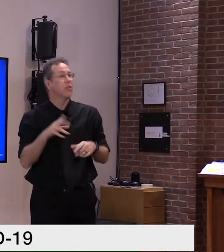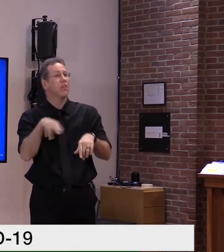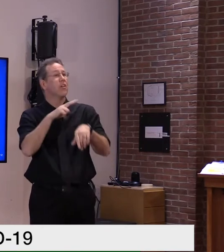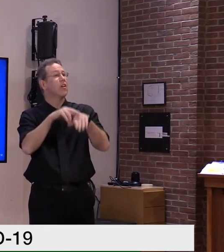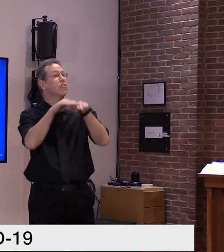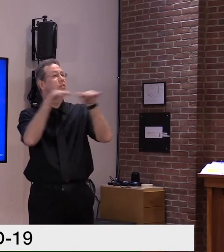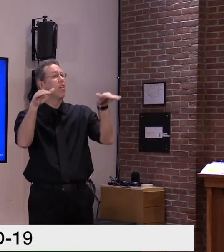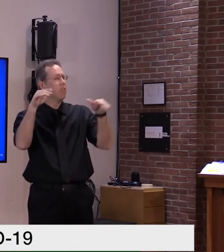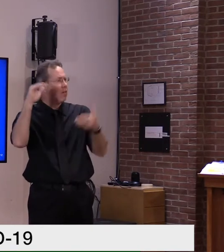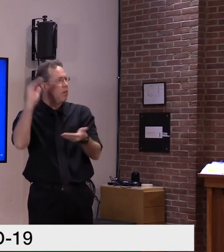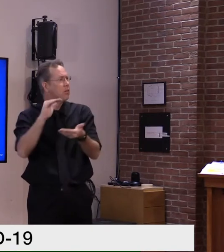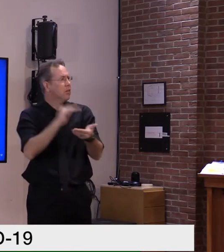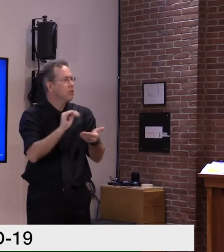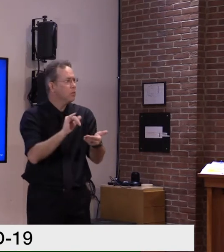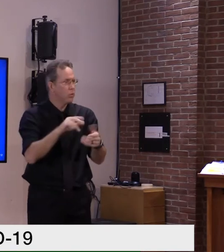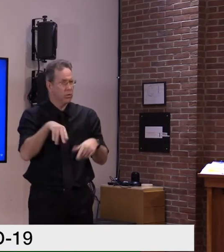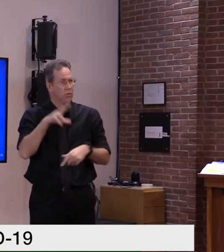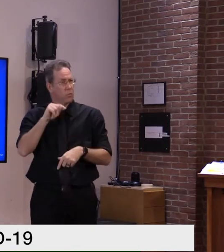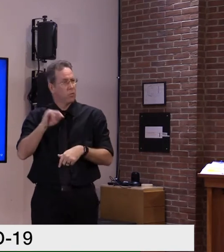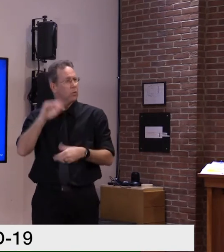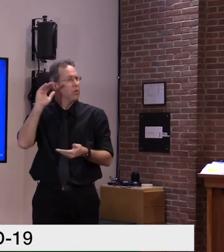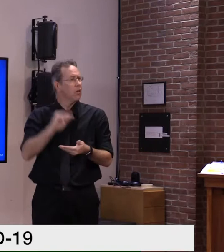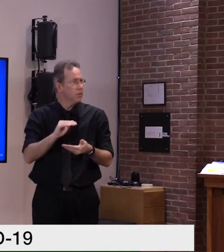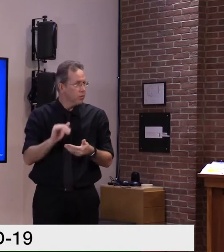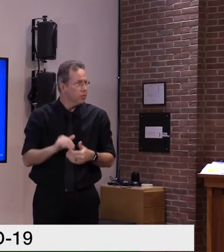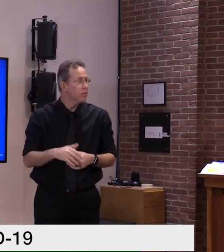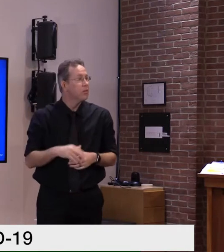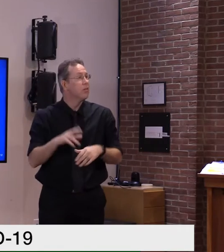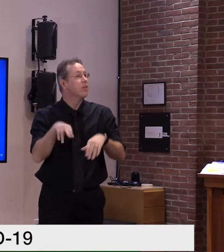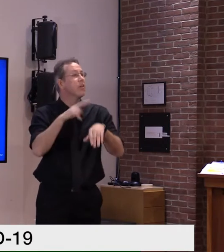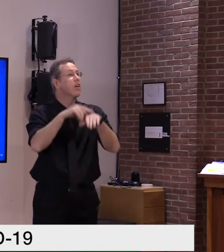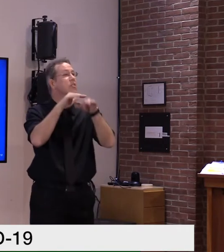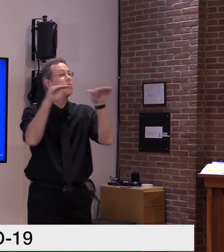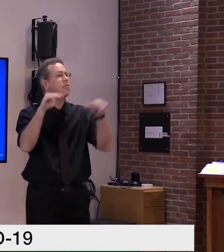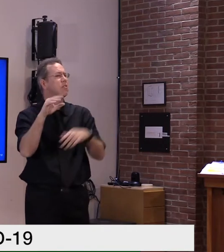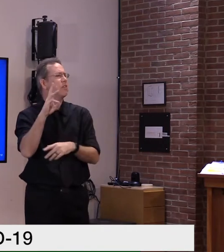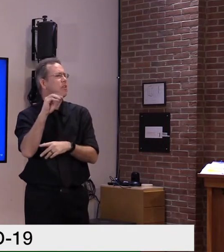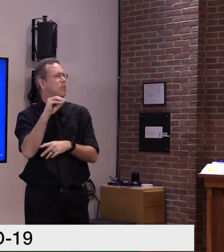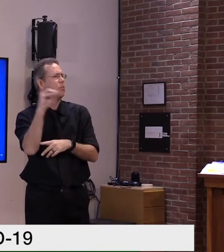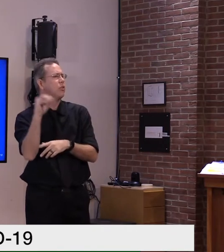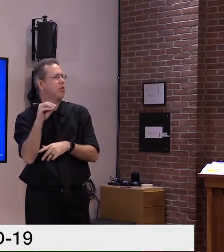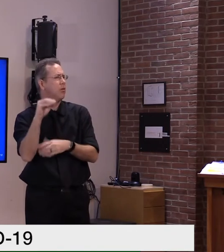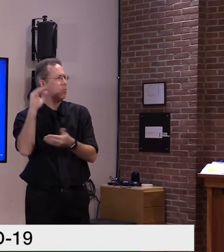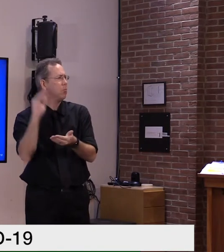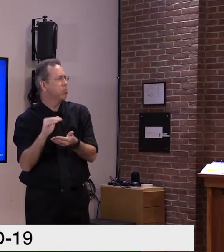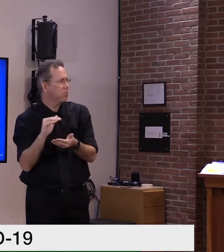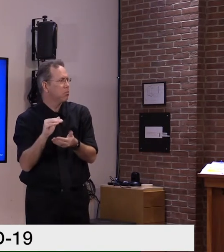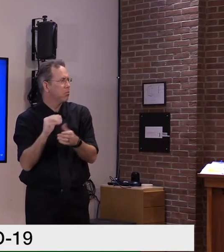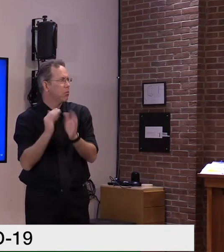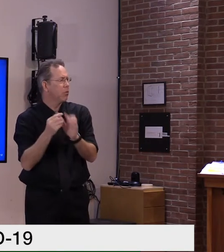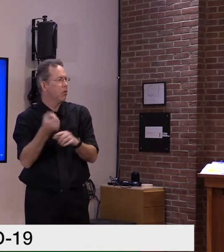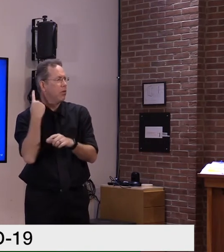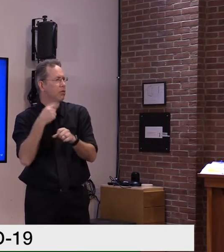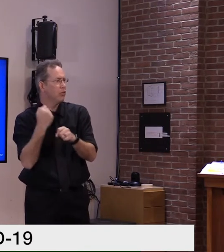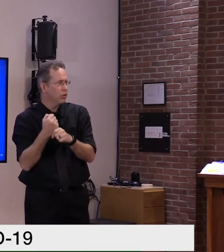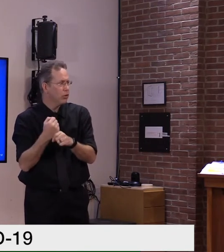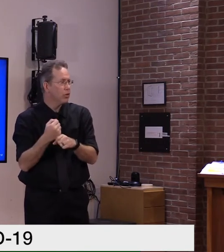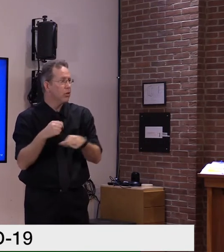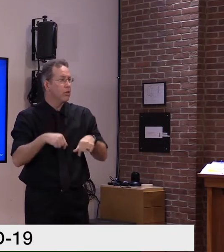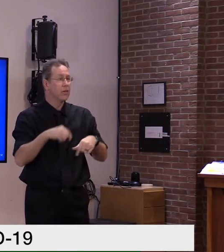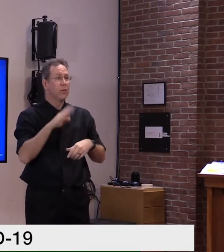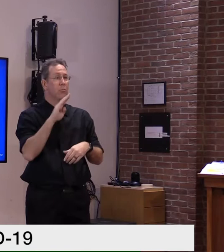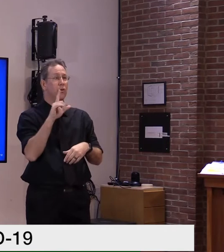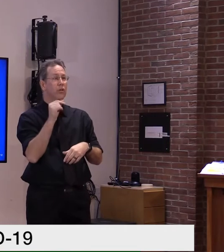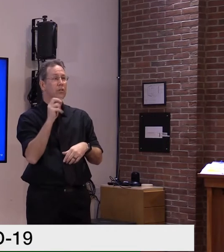Nationally, 60% fewer passengers travel through airports during Thanksgiving week, while here in Burlington, the airport